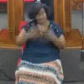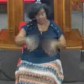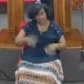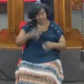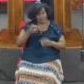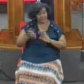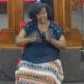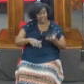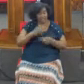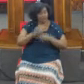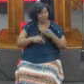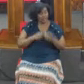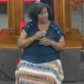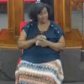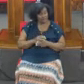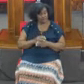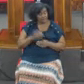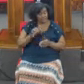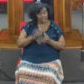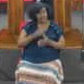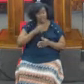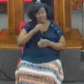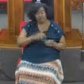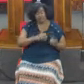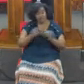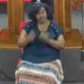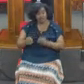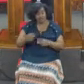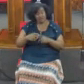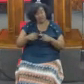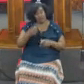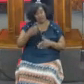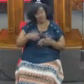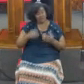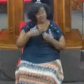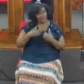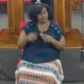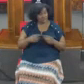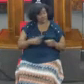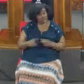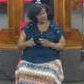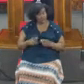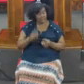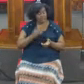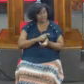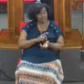world. That's not to remove us from our obligation, our civil duty